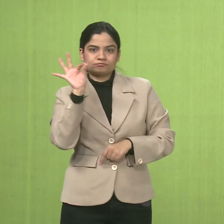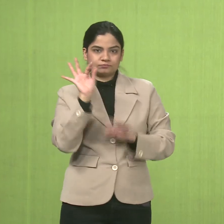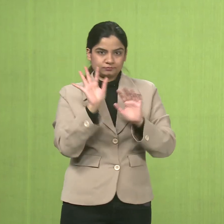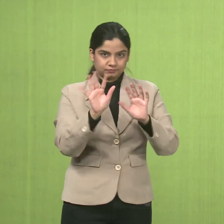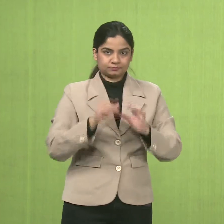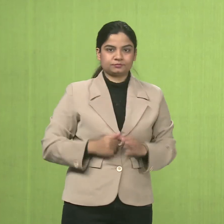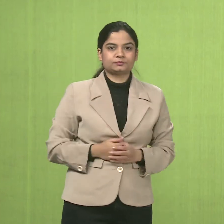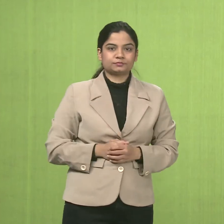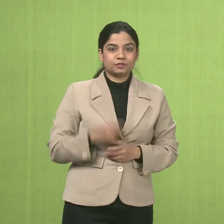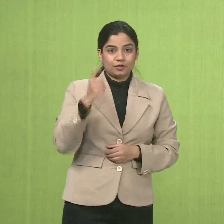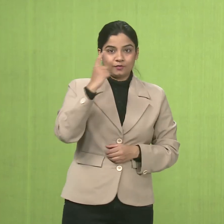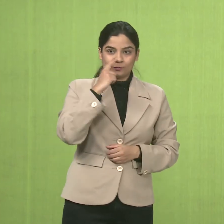answer.